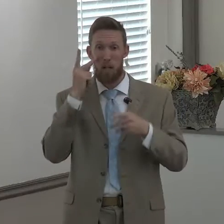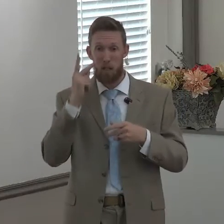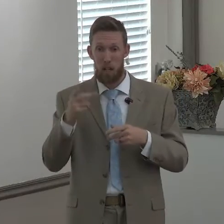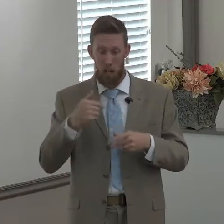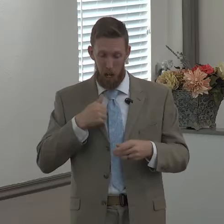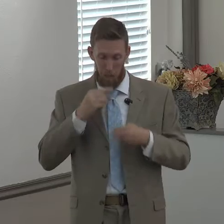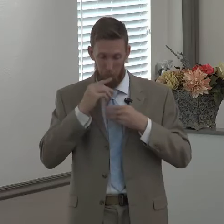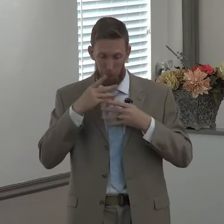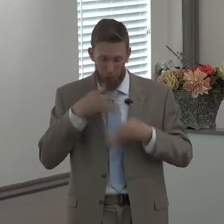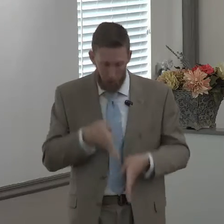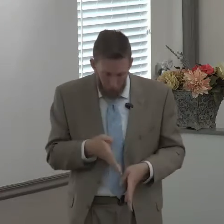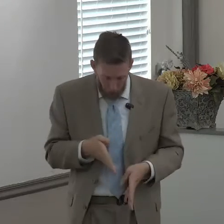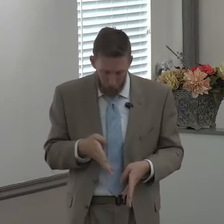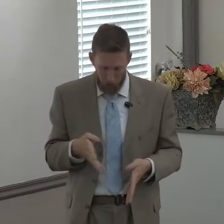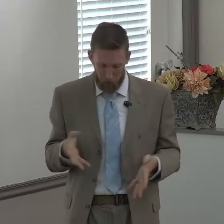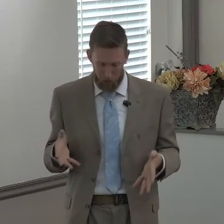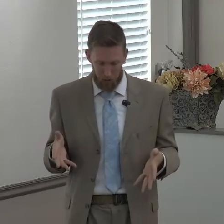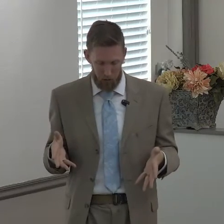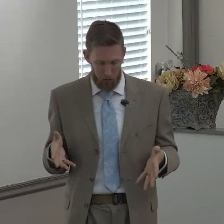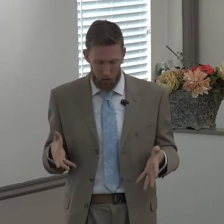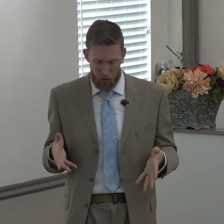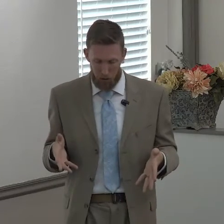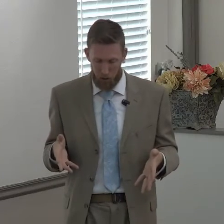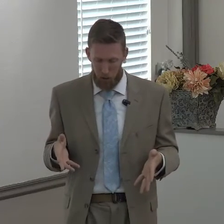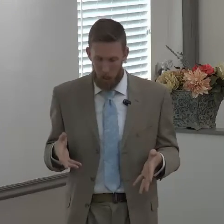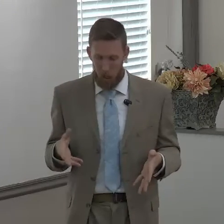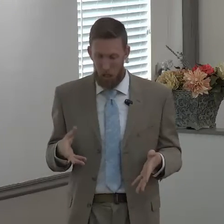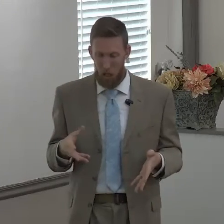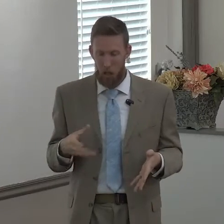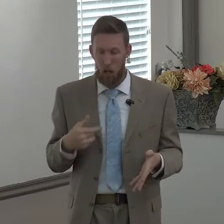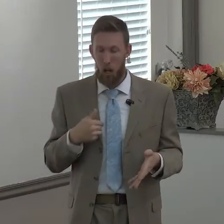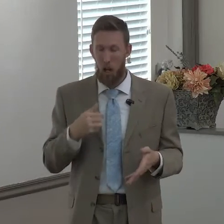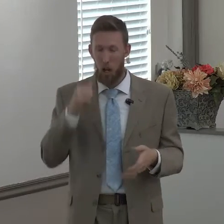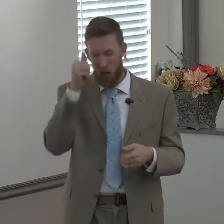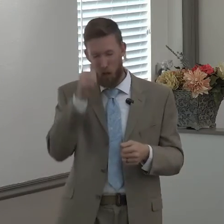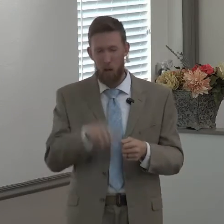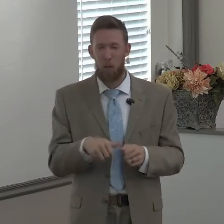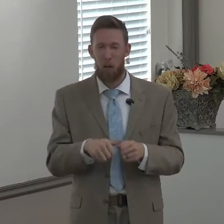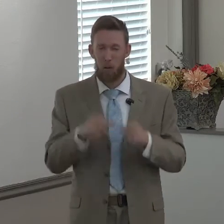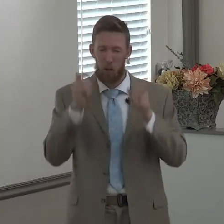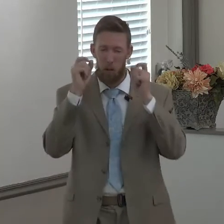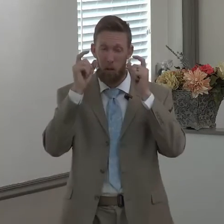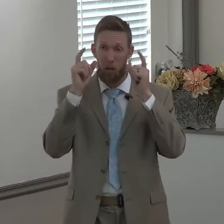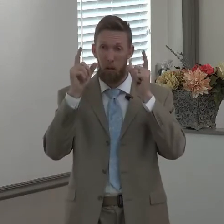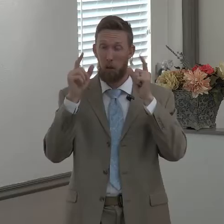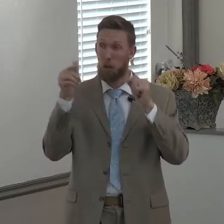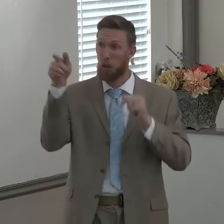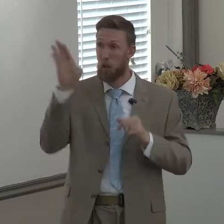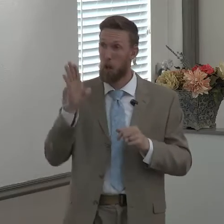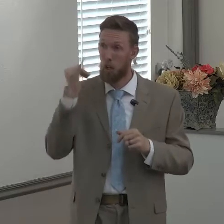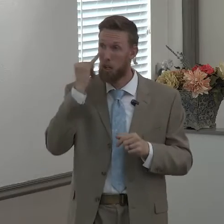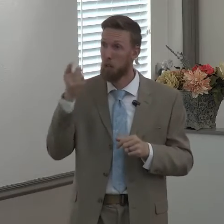And laying in your own vomit is not the most glamorous thing in the world.